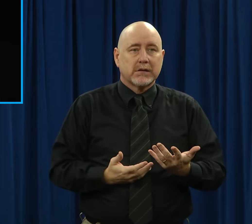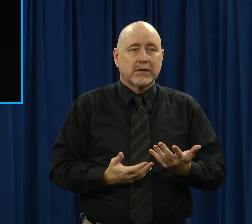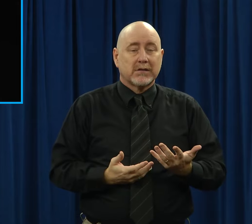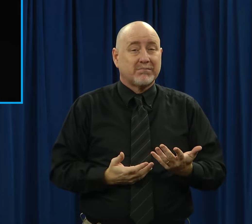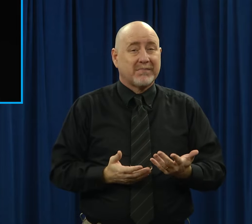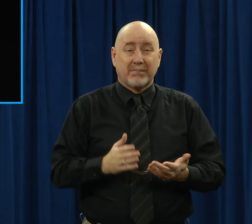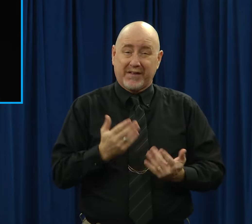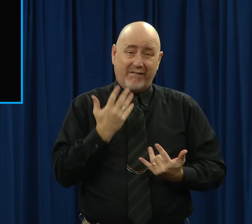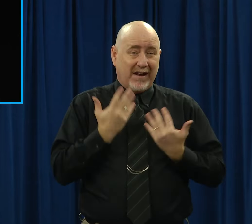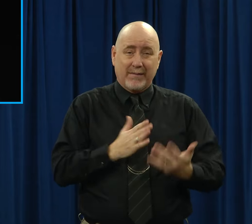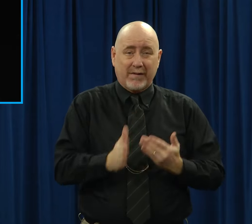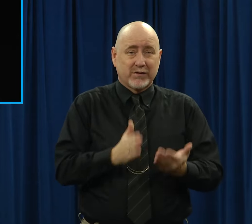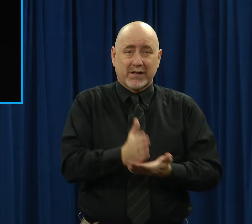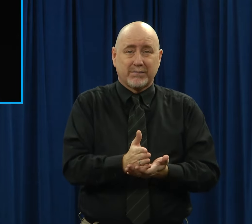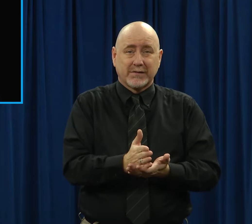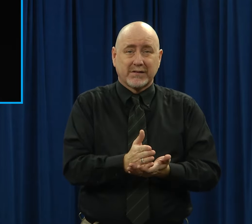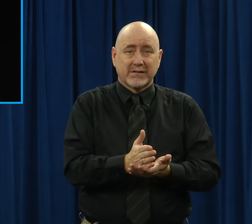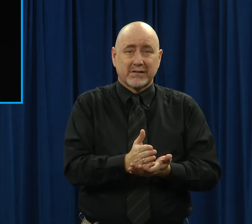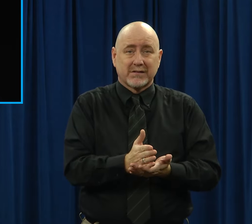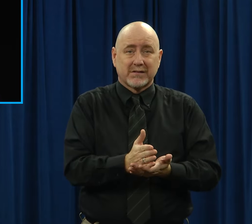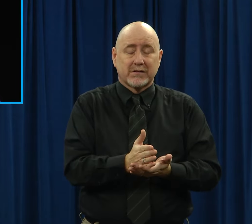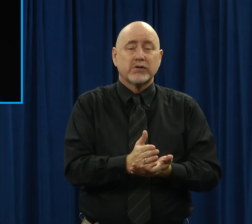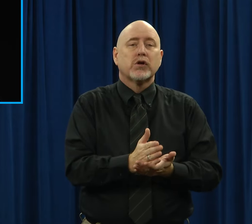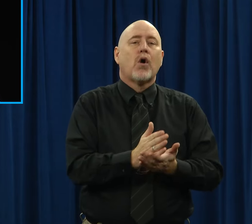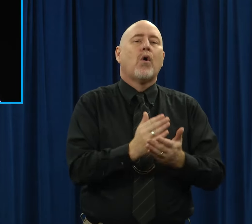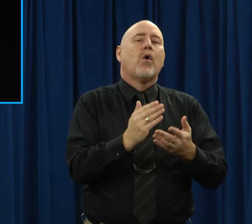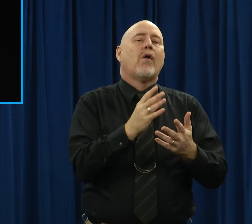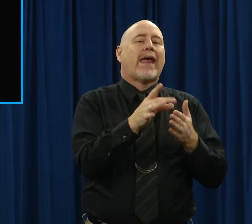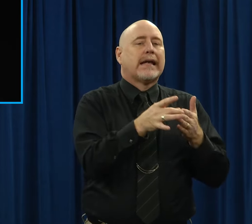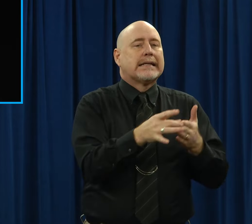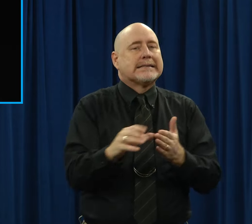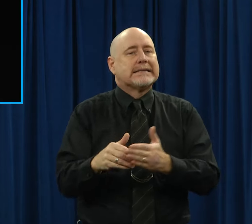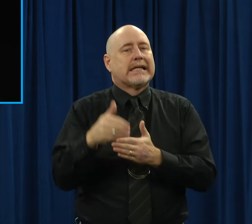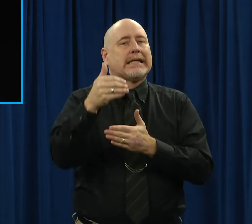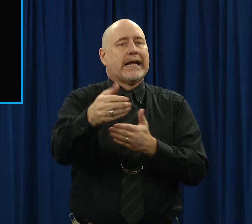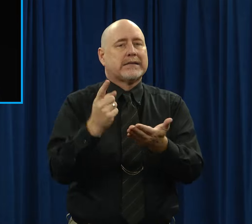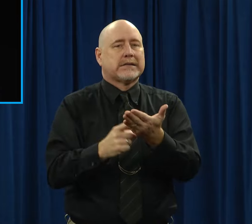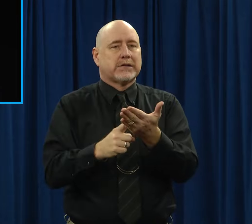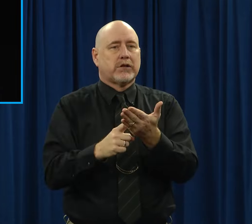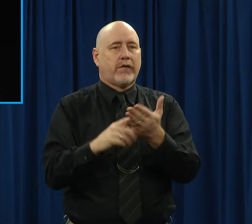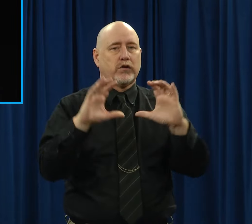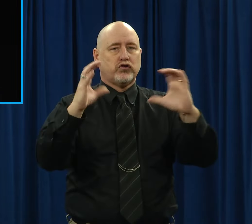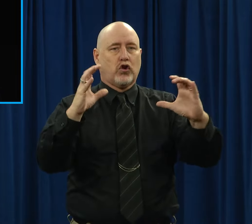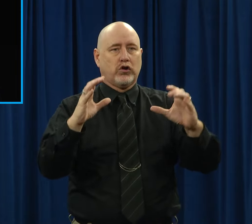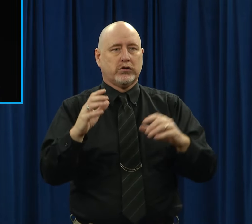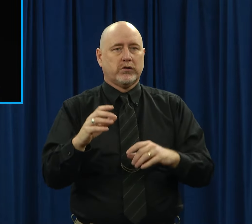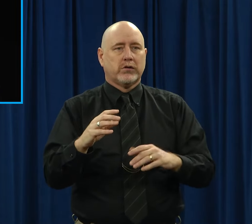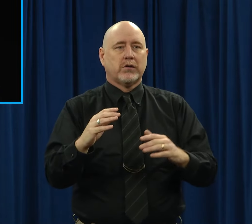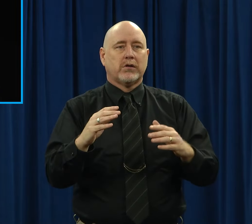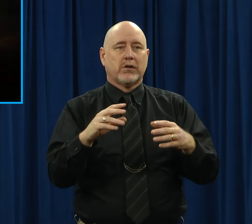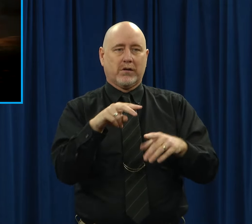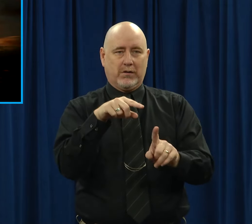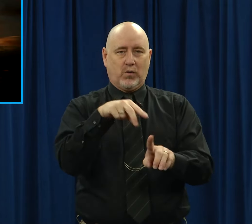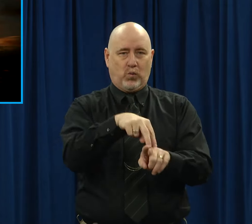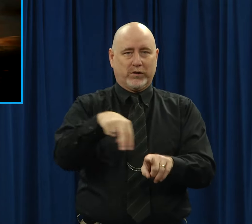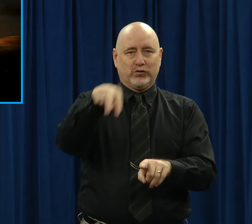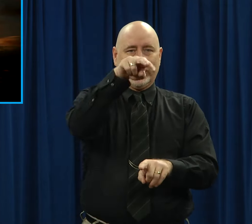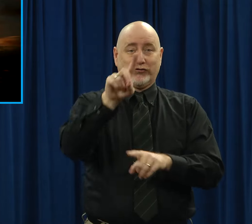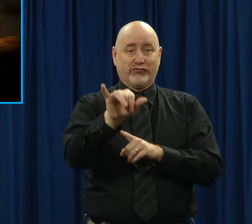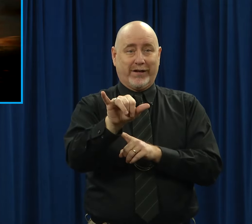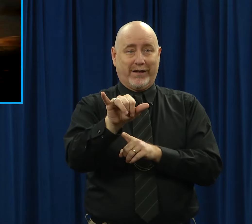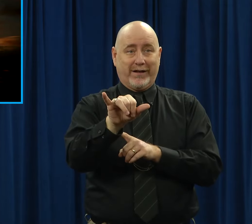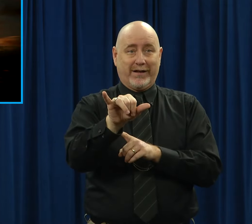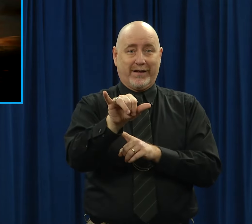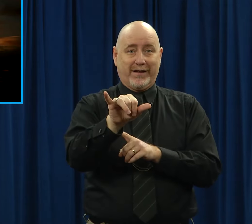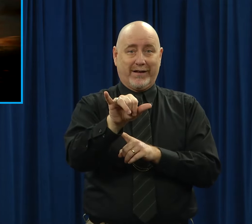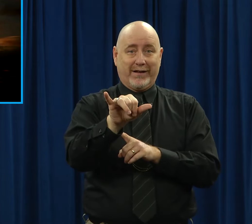flame." But it doesn't end. Now, that takes us to the next section of this chart, which is the